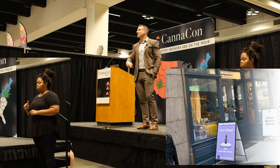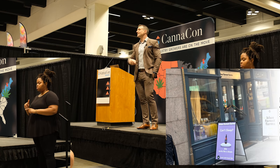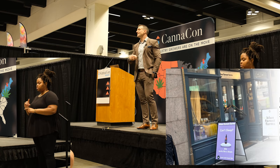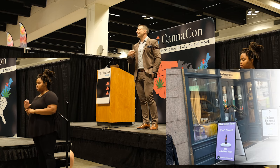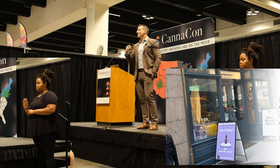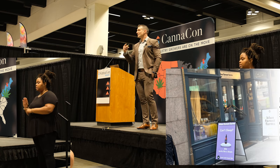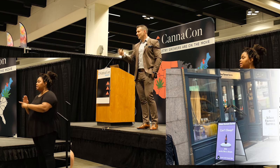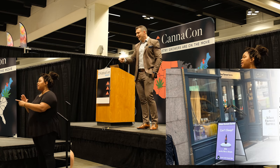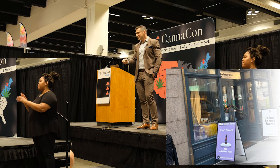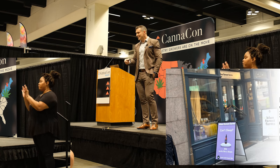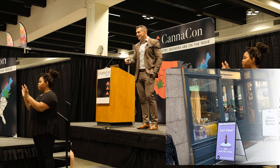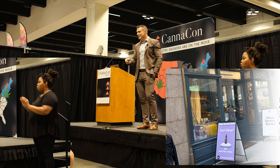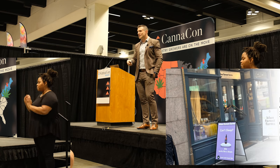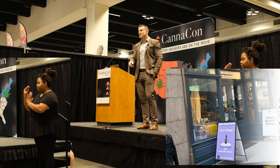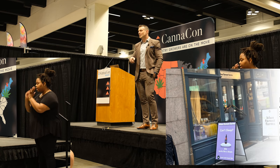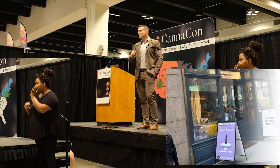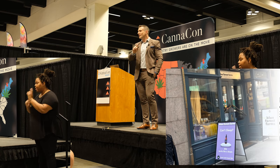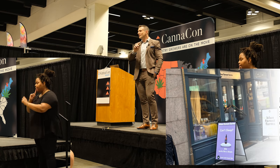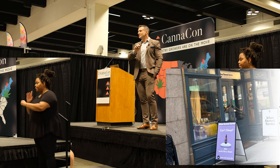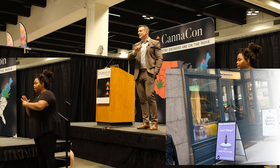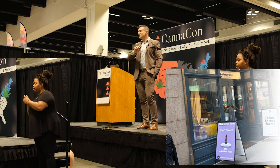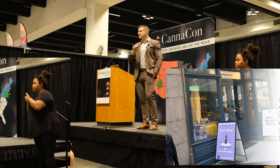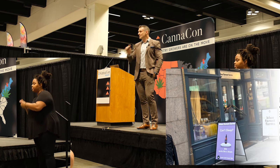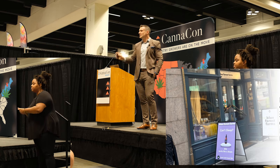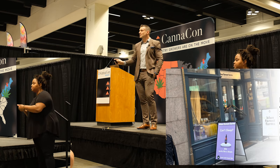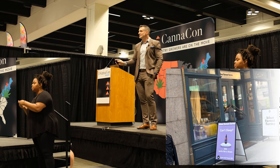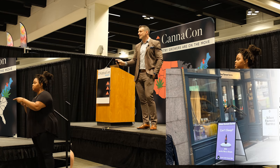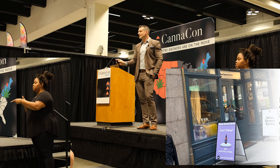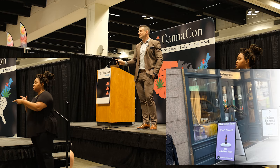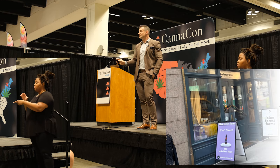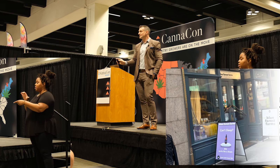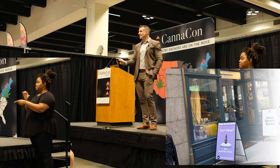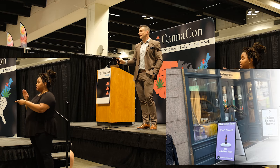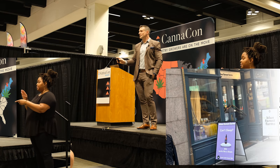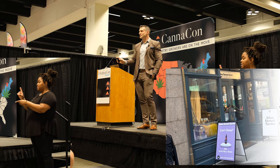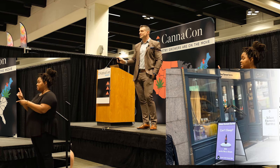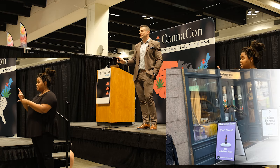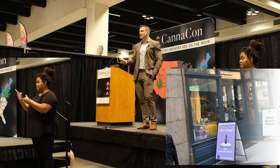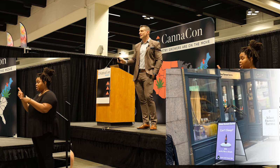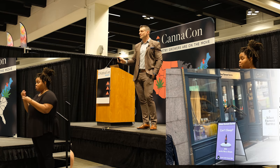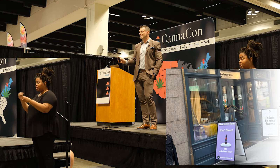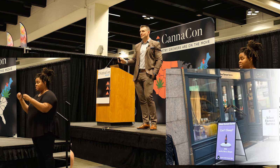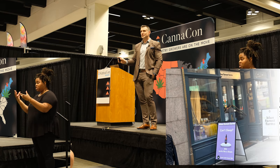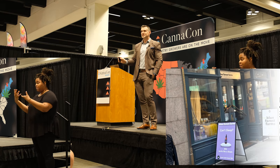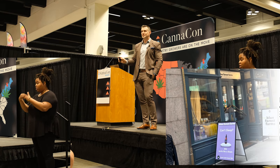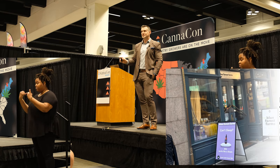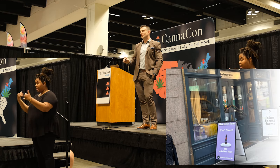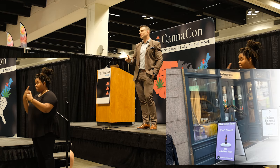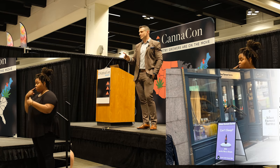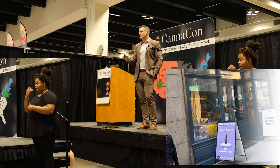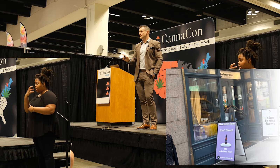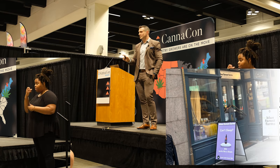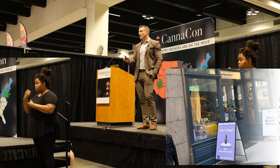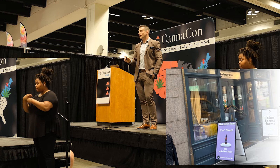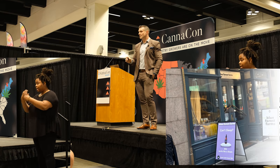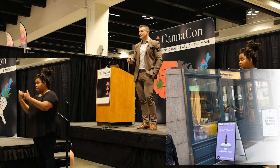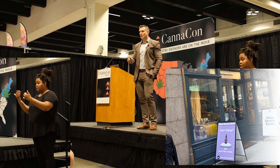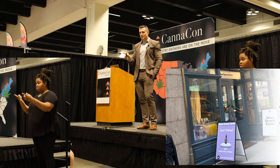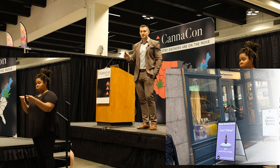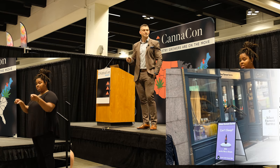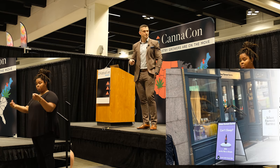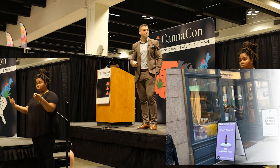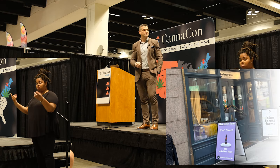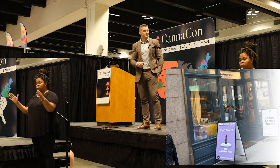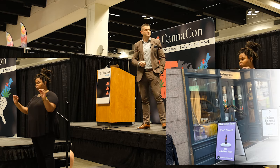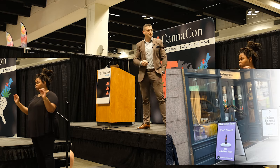form filling compliance side. Anyone here involved in CBD retail selling edibles right now? Hemp produced edibles? No one? Okay,